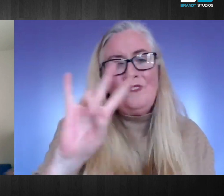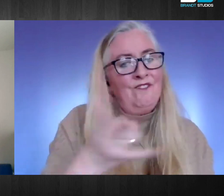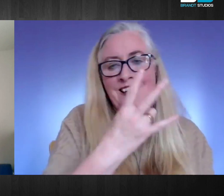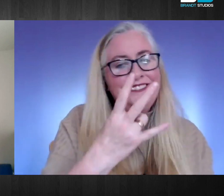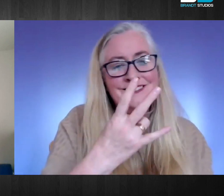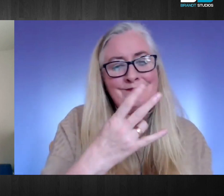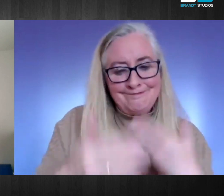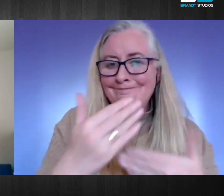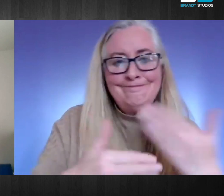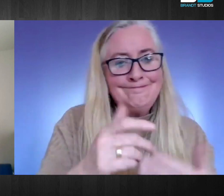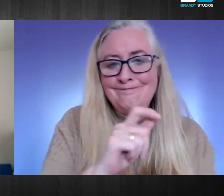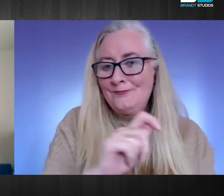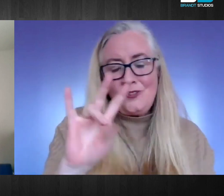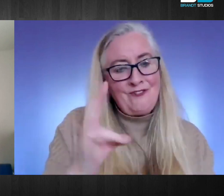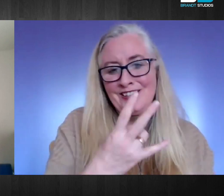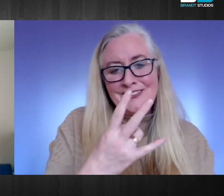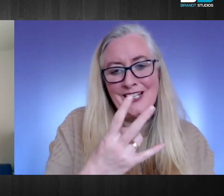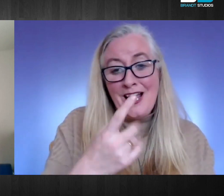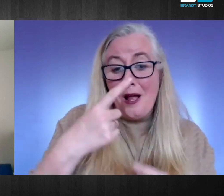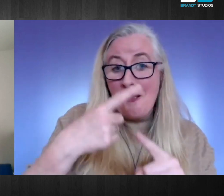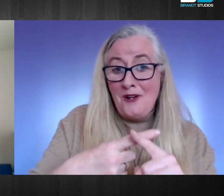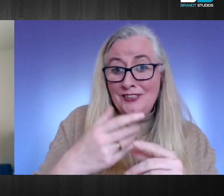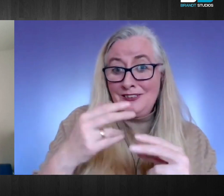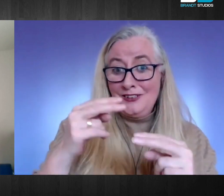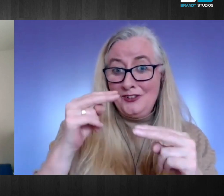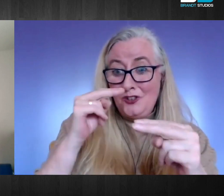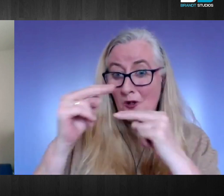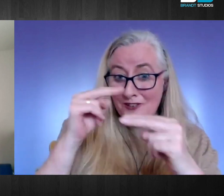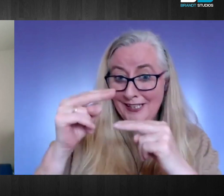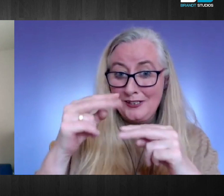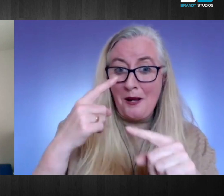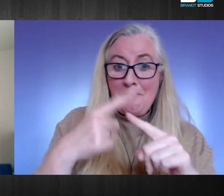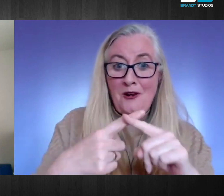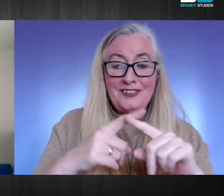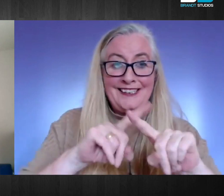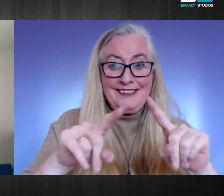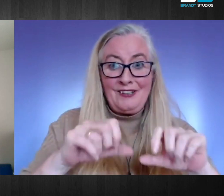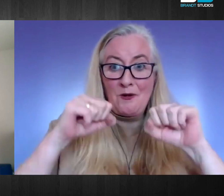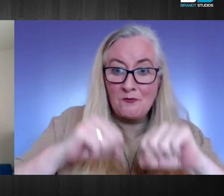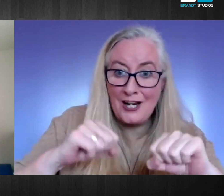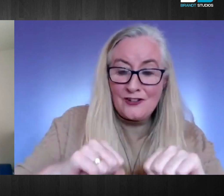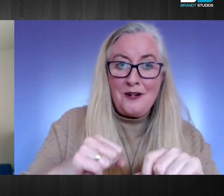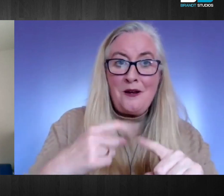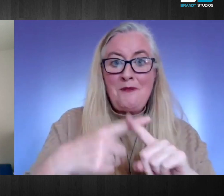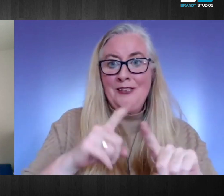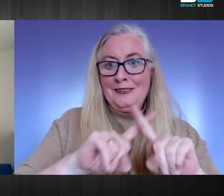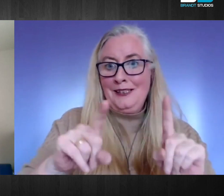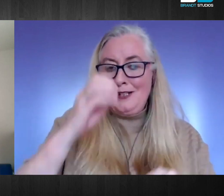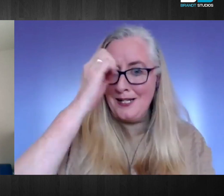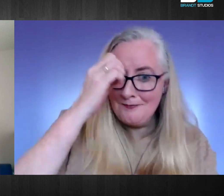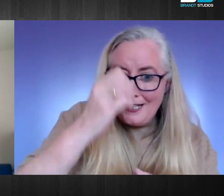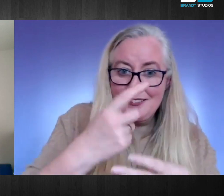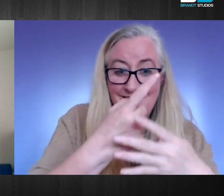And, you're trying to negotiate different pressures and different imperatives there. But, we try to rescue